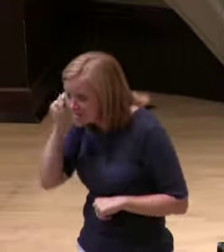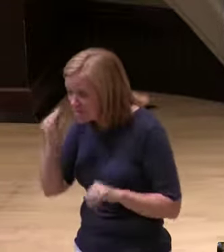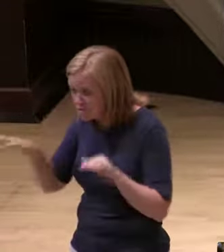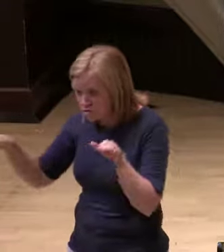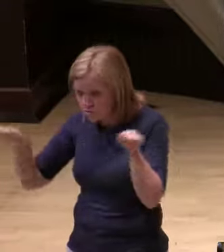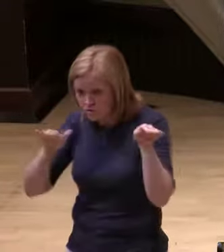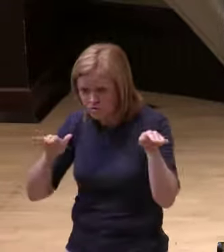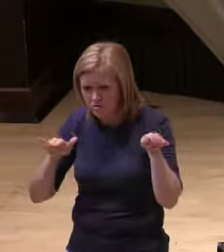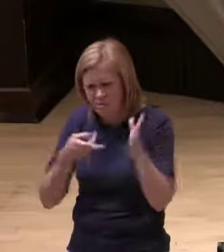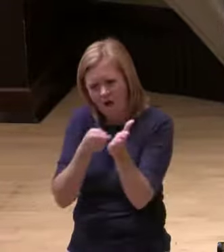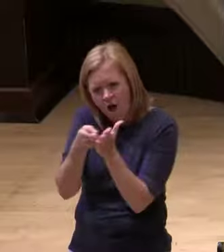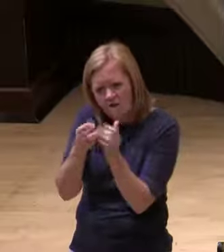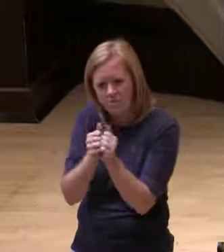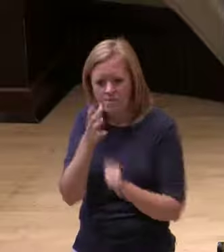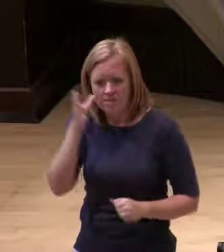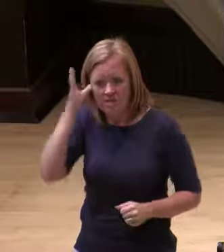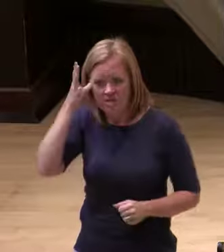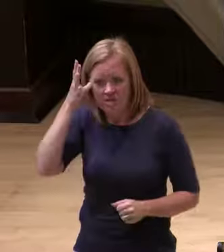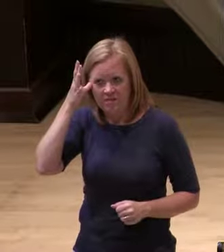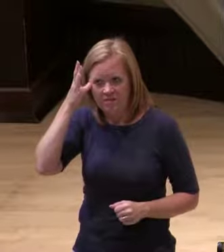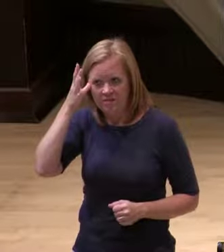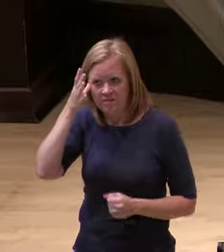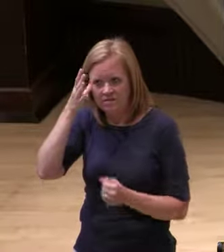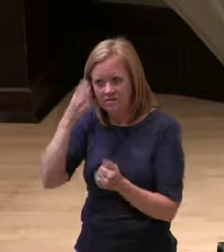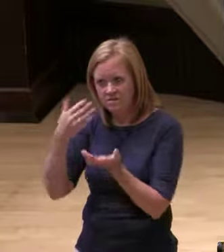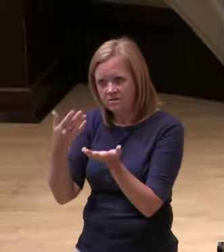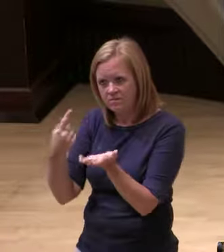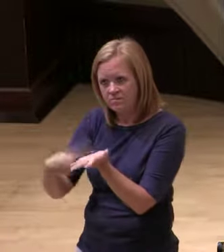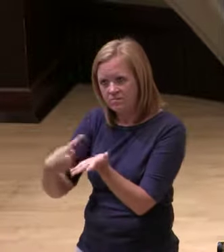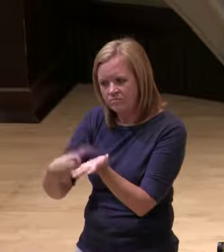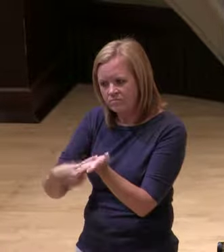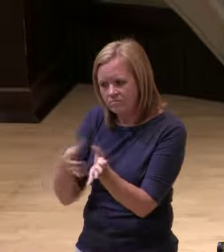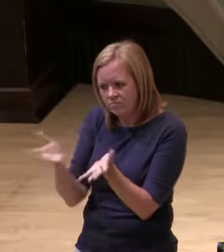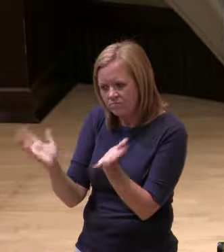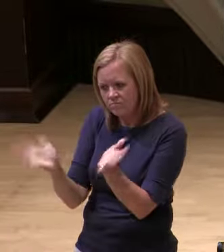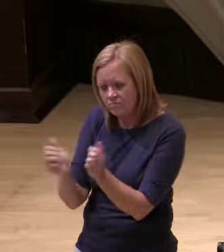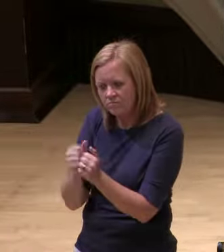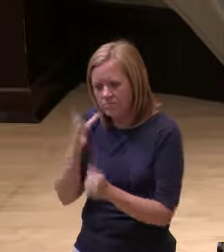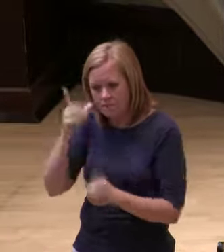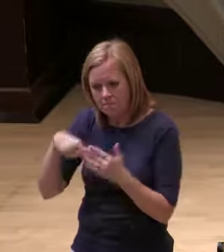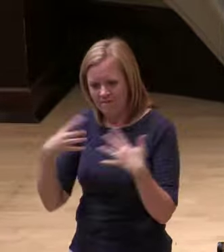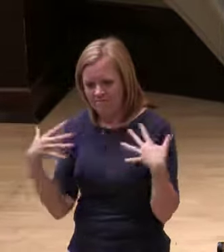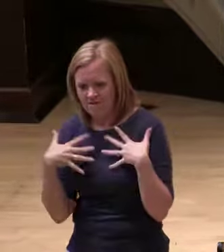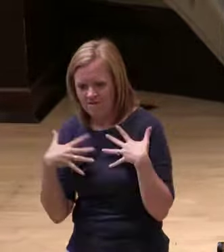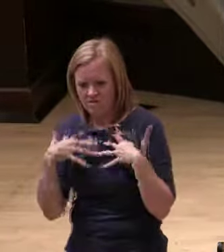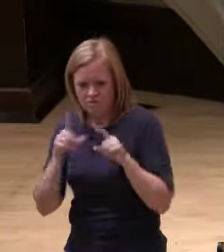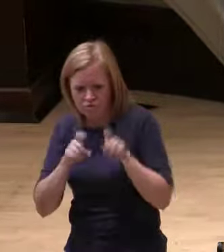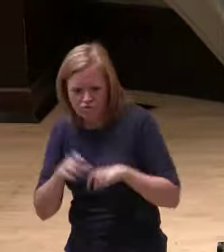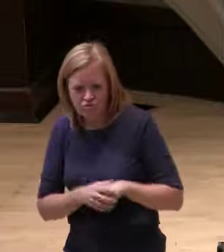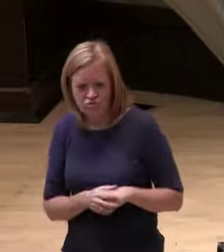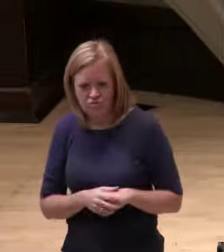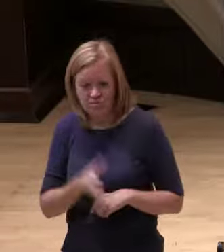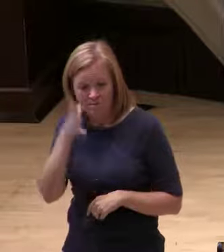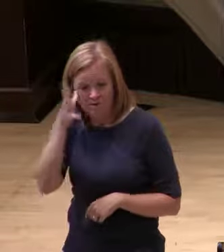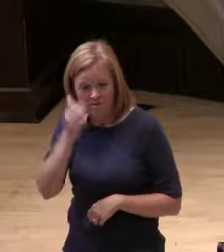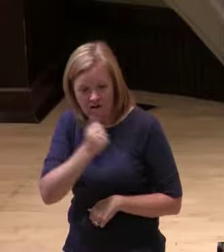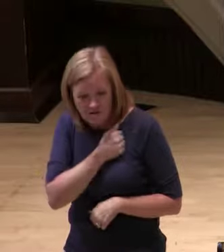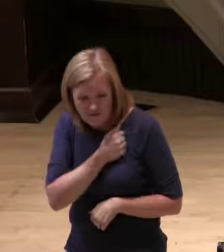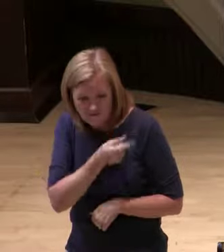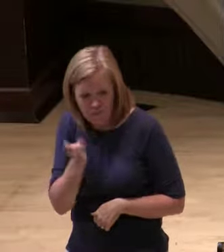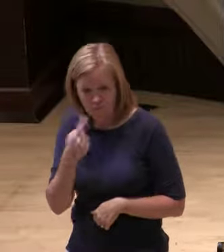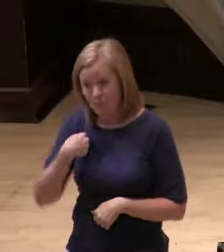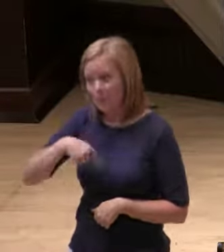be honest with your parents and talk to them about your fears and your questions. They love you, and